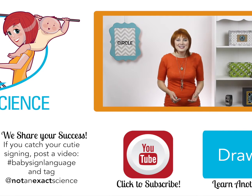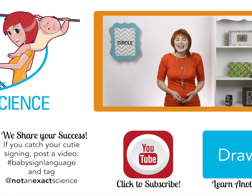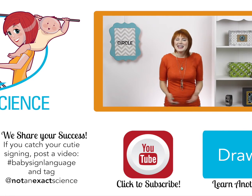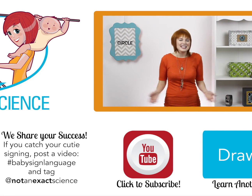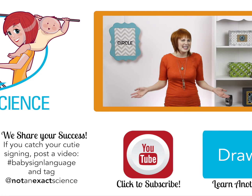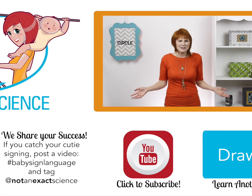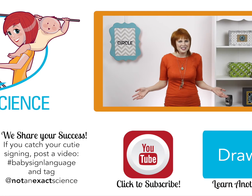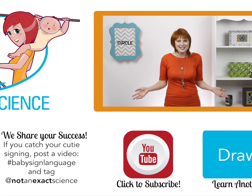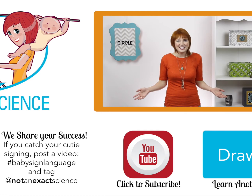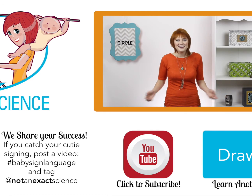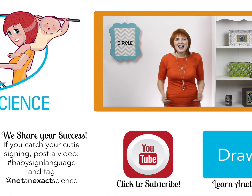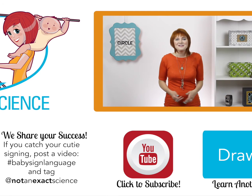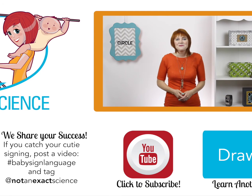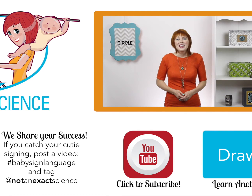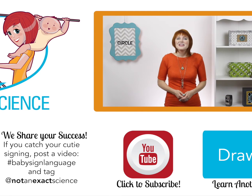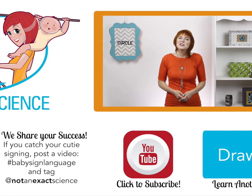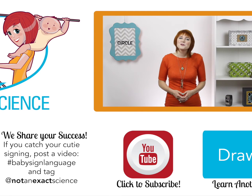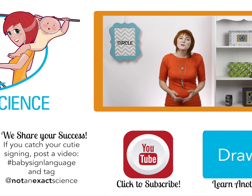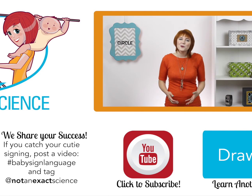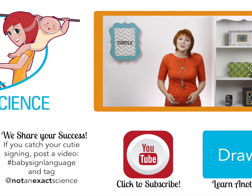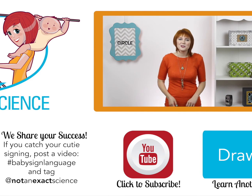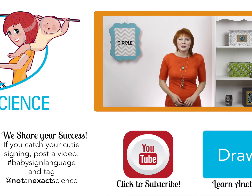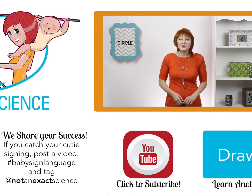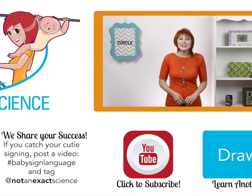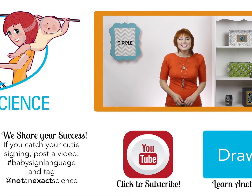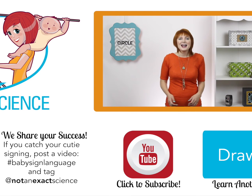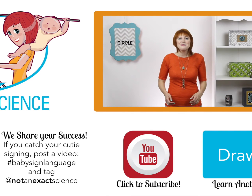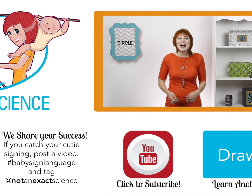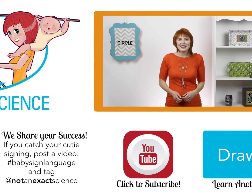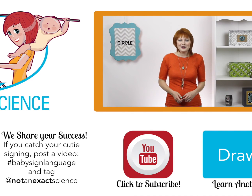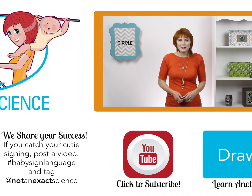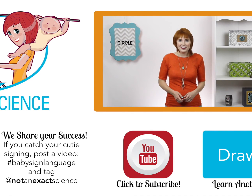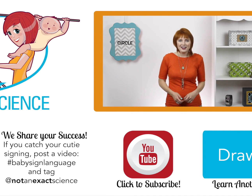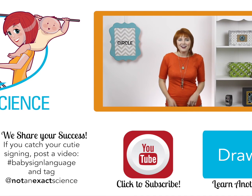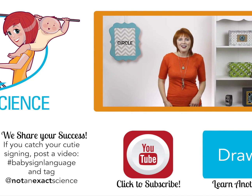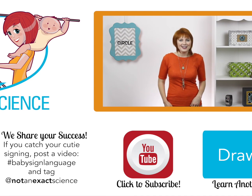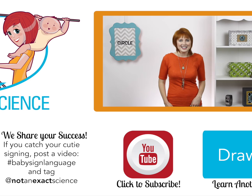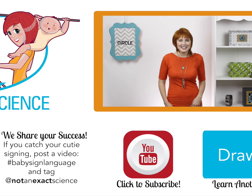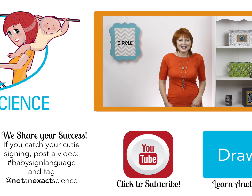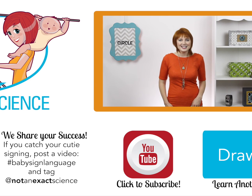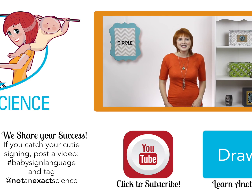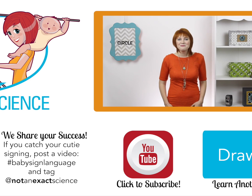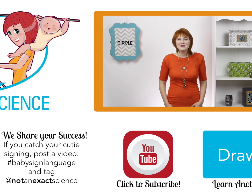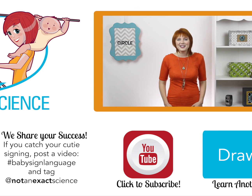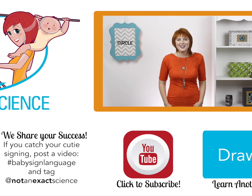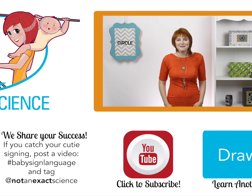and ask any questions that you have. Thank you so much for learning with us. I'm Adelaide with NotAnExactScience.com.